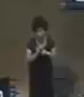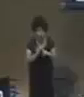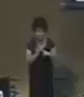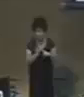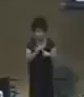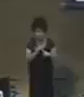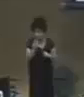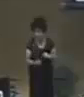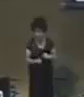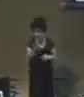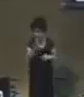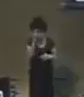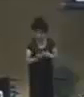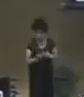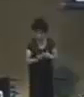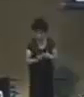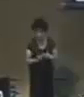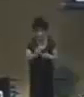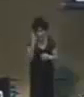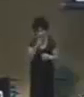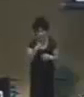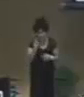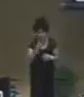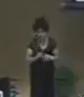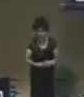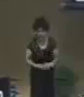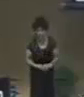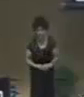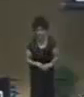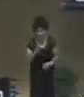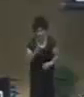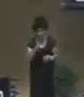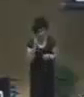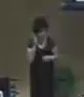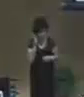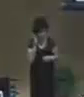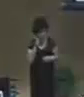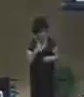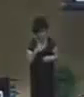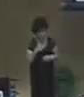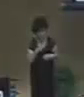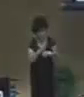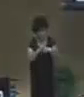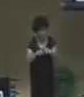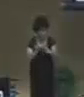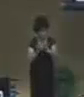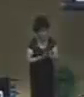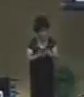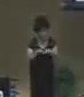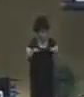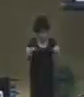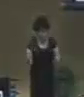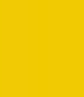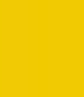have our student-facing Moodle, which is called the USQ Study Desk. So if you hear me talking about the Study Desk, that's our main Moodle environment. We